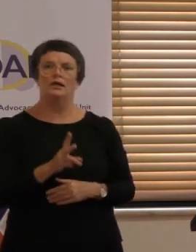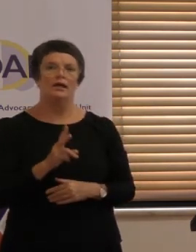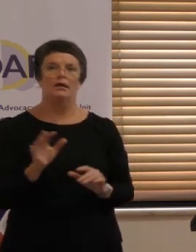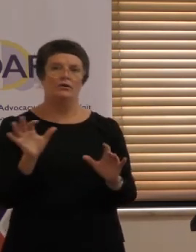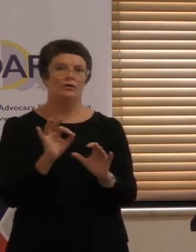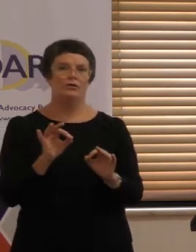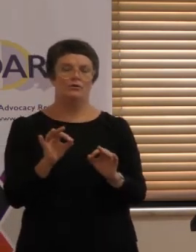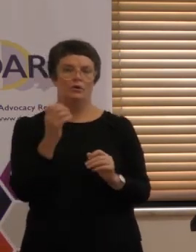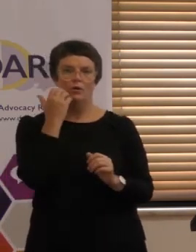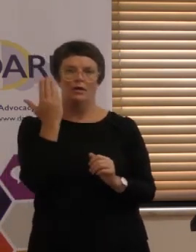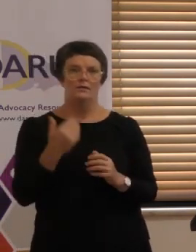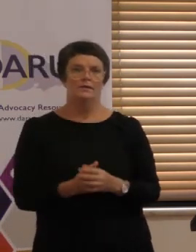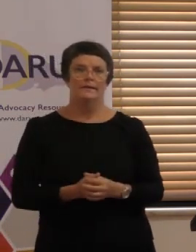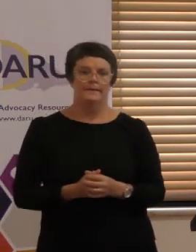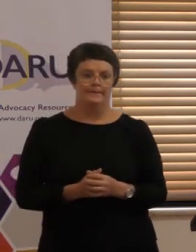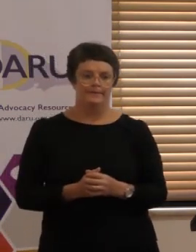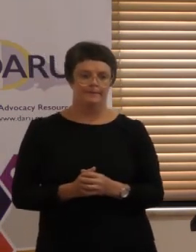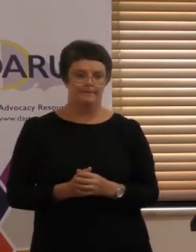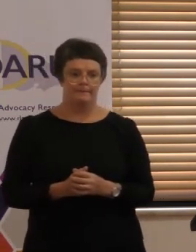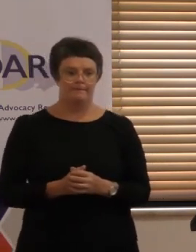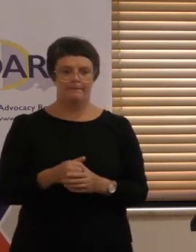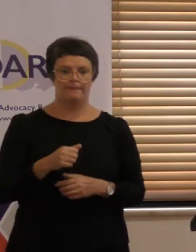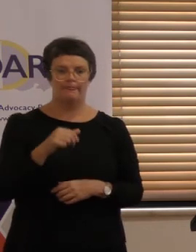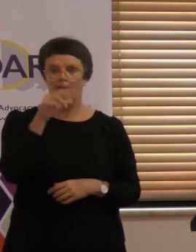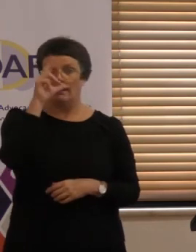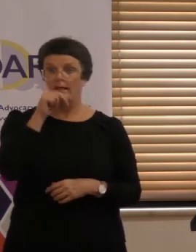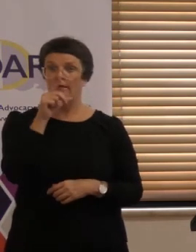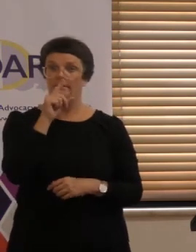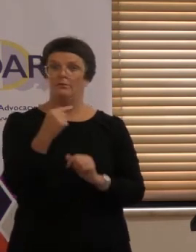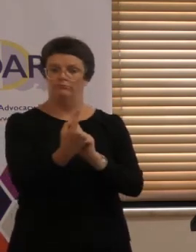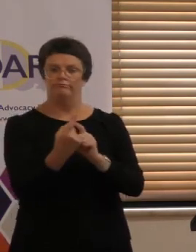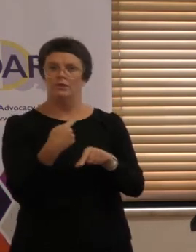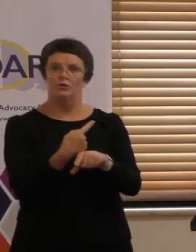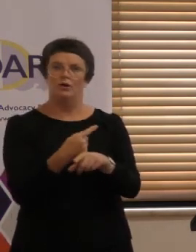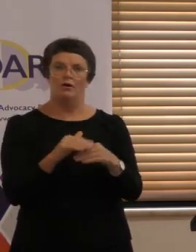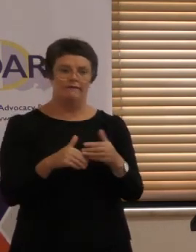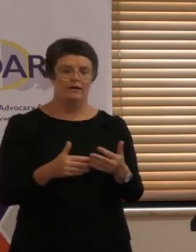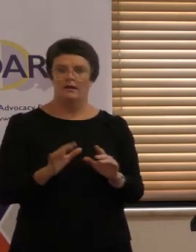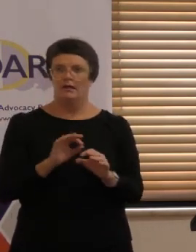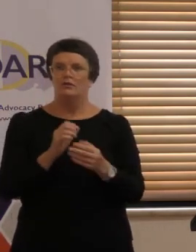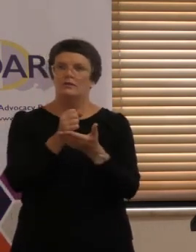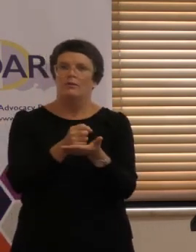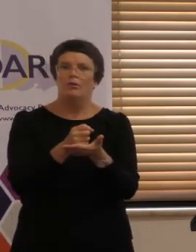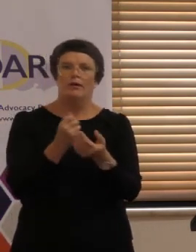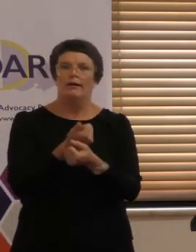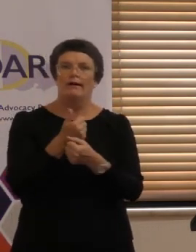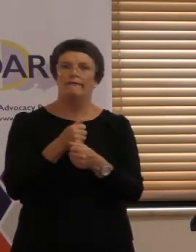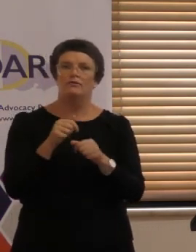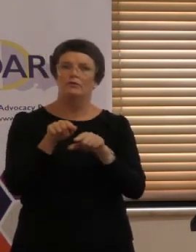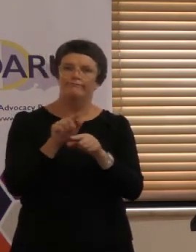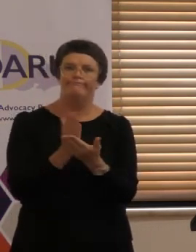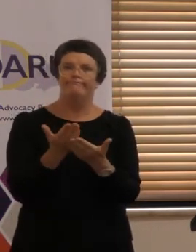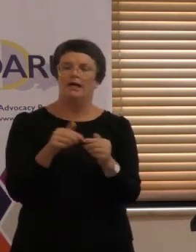So young people also talk to us about the lack of support to learn. So often when we